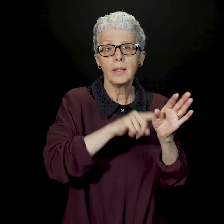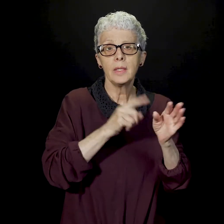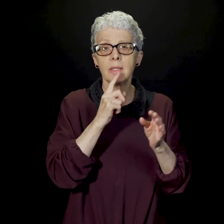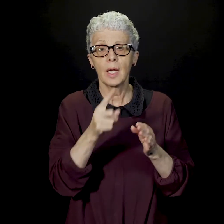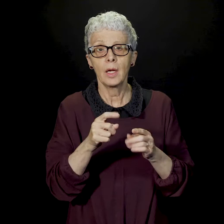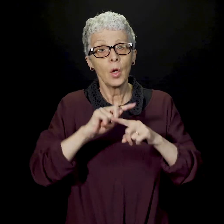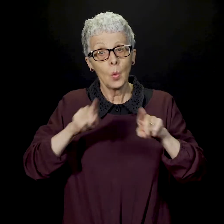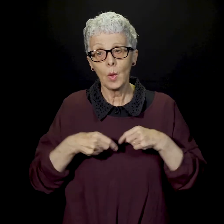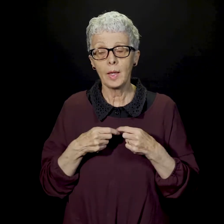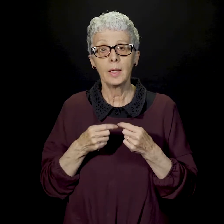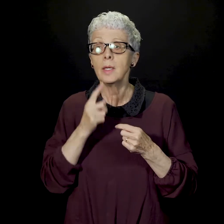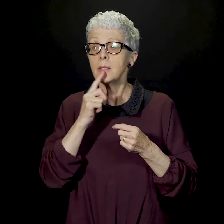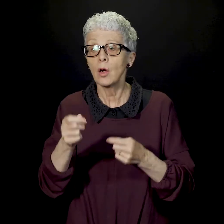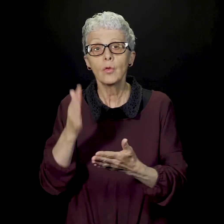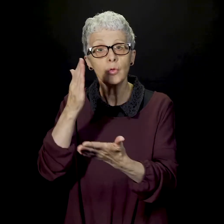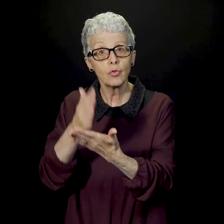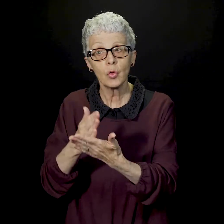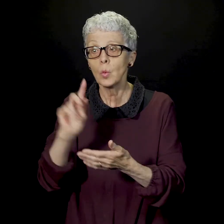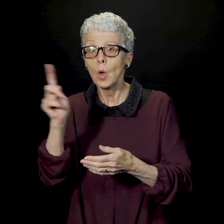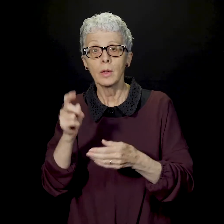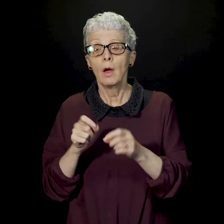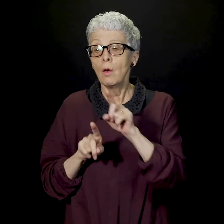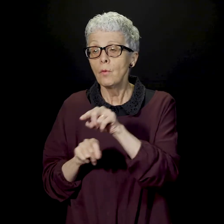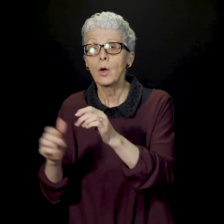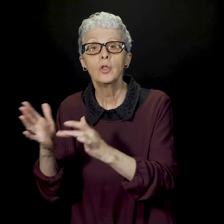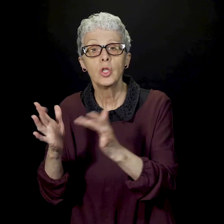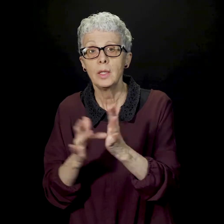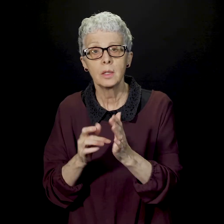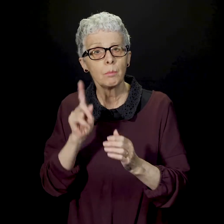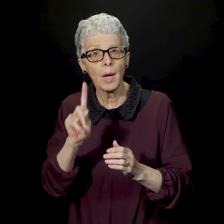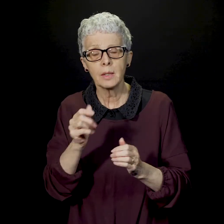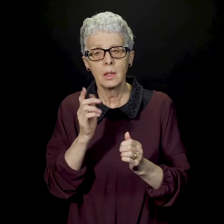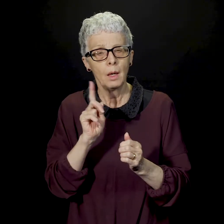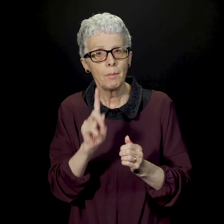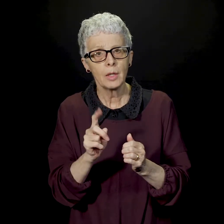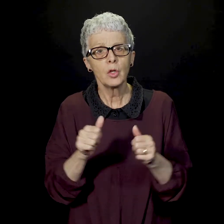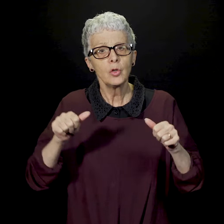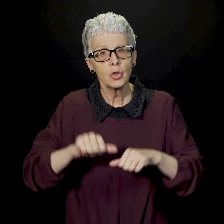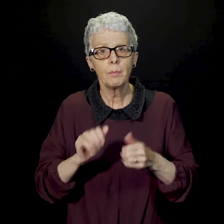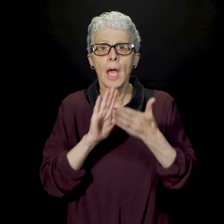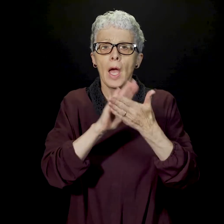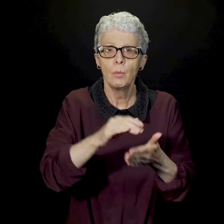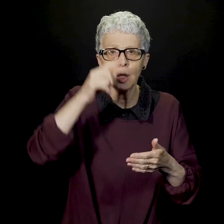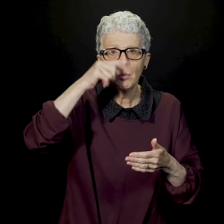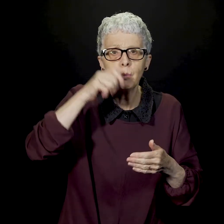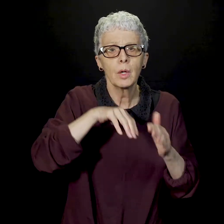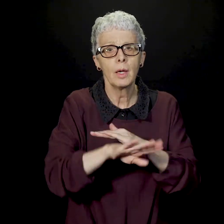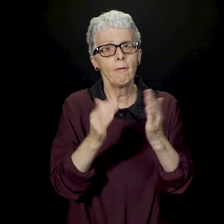truth of what a life following Jesus looks like, but it should never be pointing the finger. It's actually moving towards people in